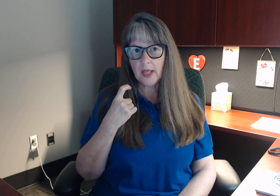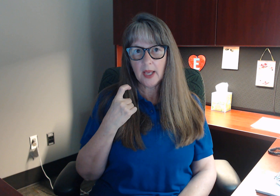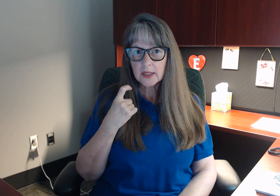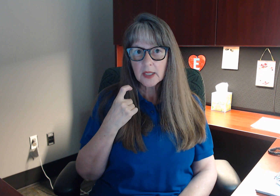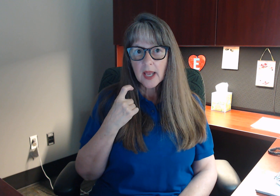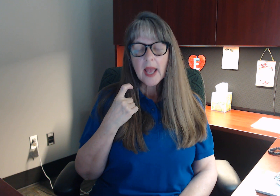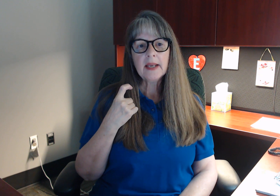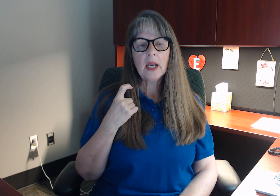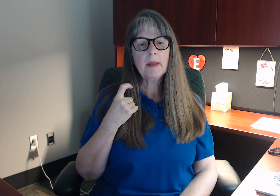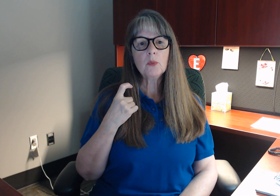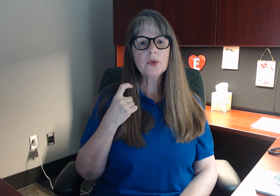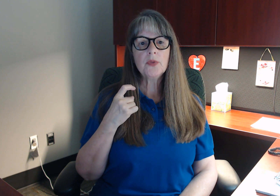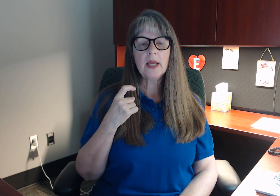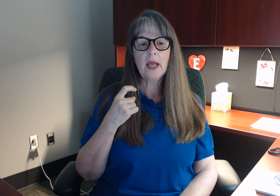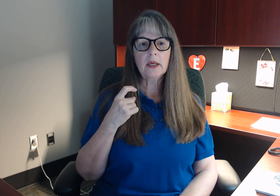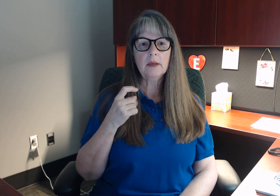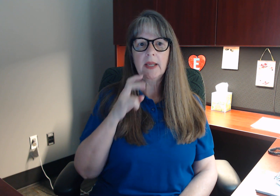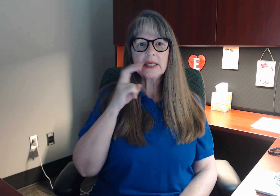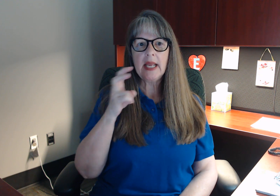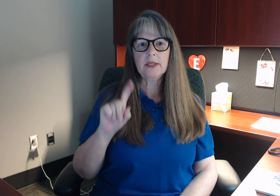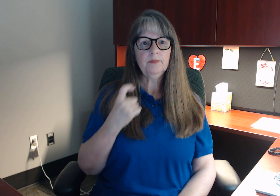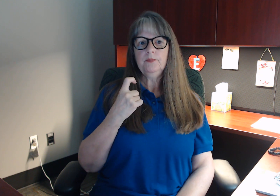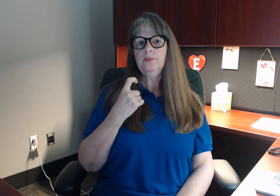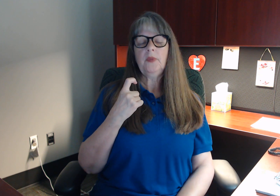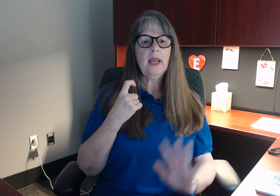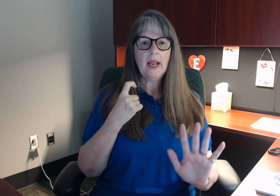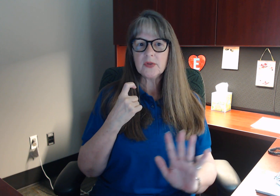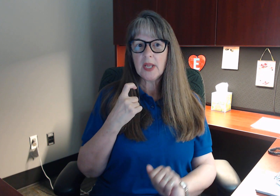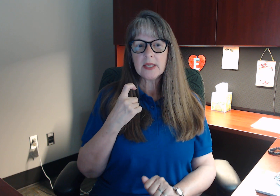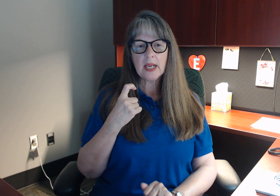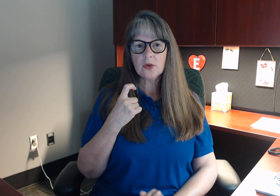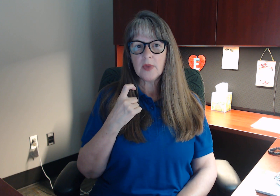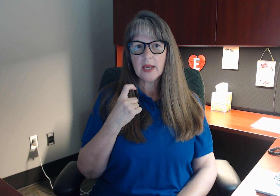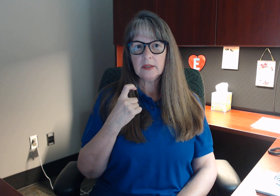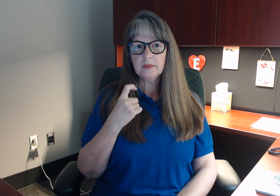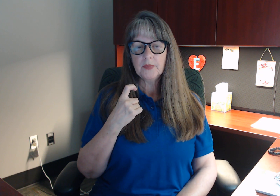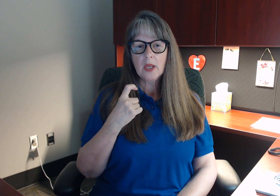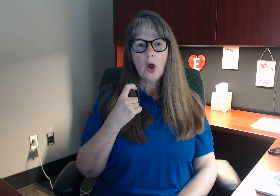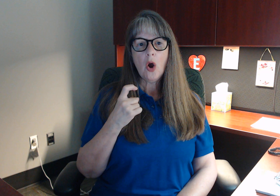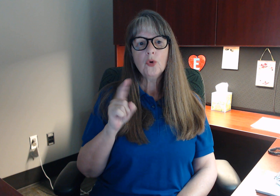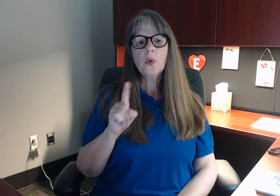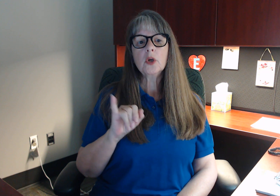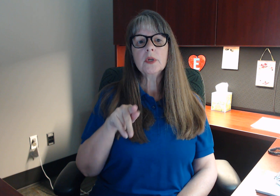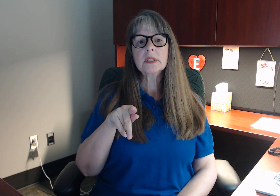that. And a lot of people will do that like snakes. Can't handle snakes, can't do that. Oh, you want to go on a zip